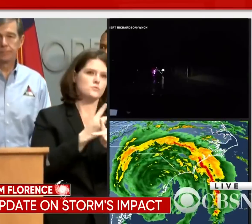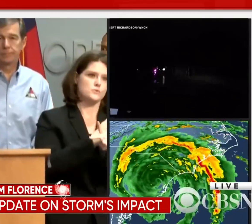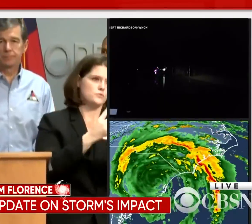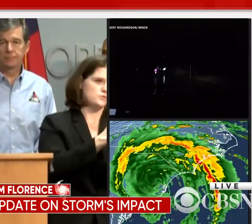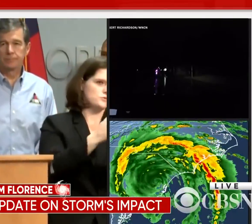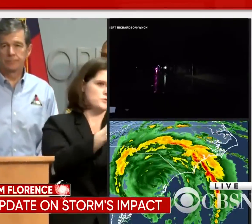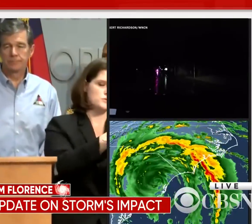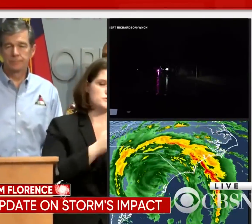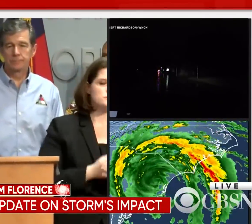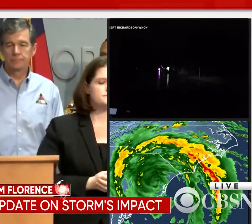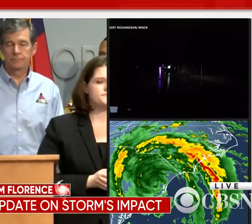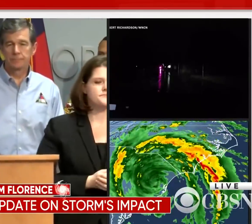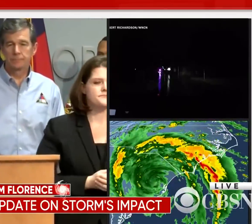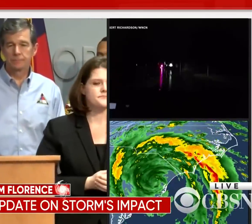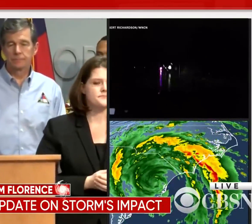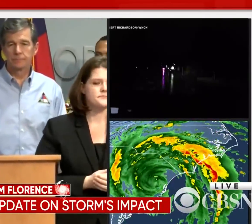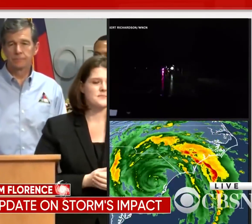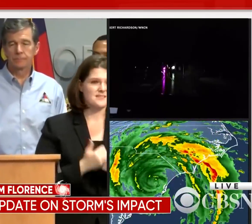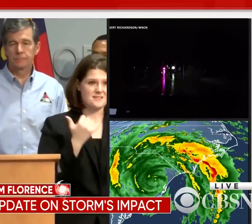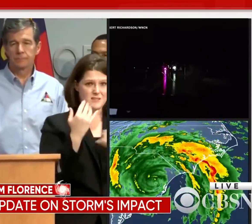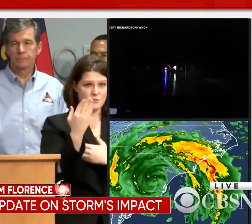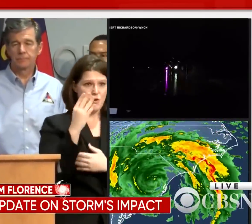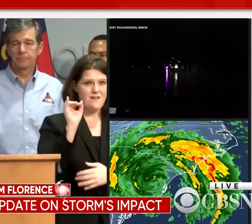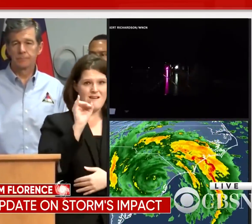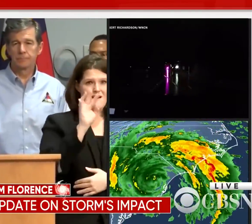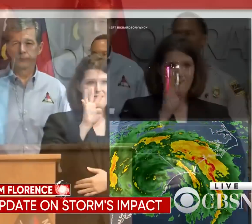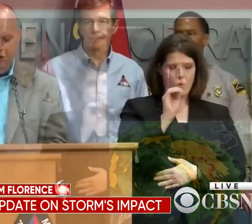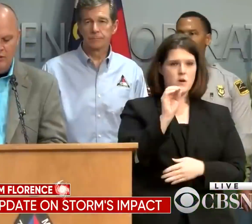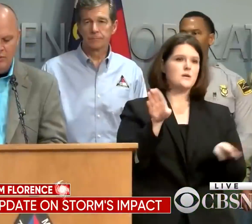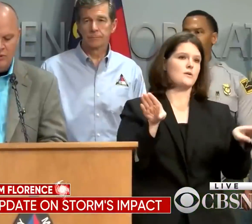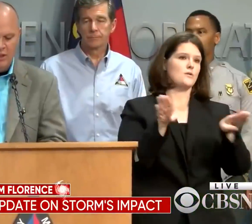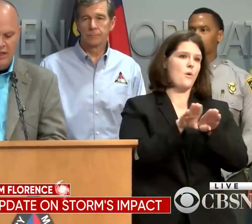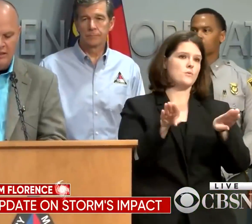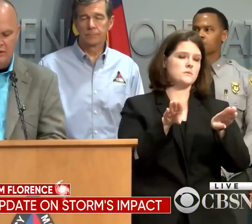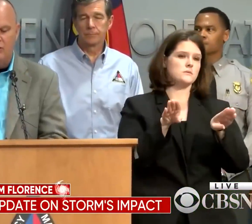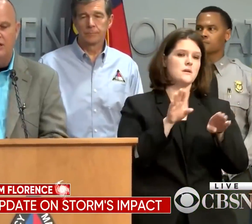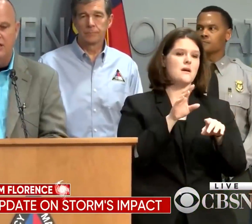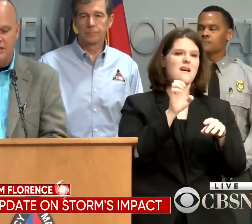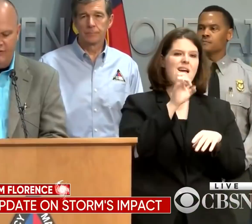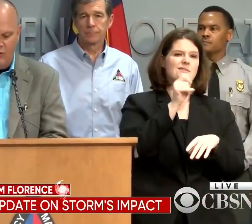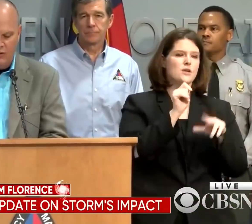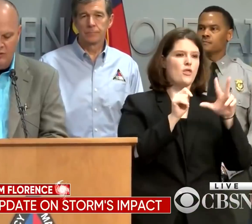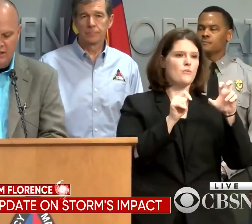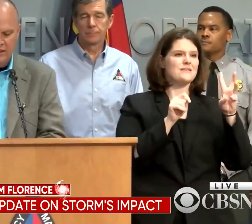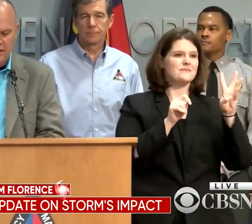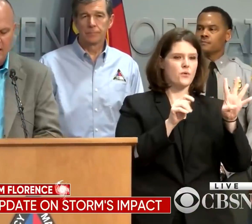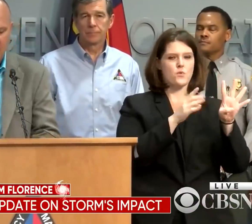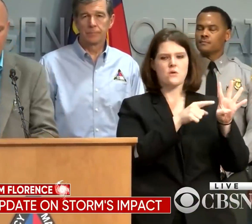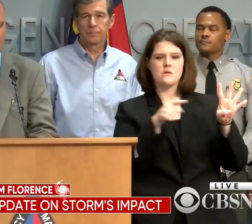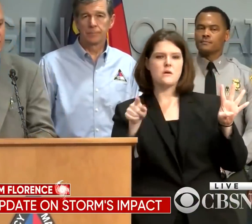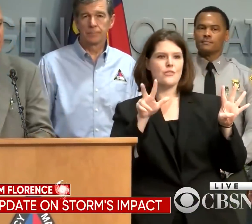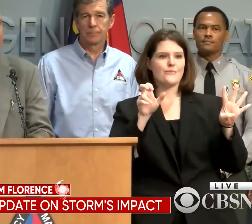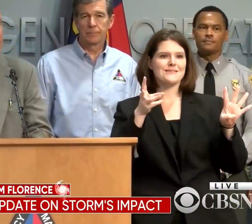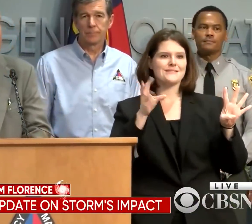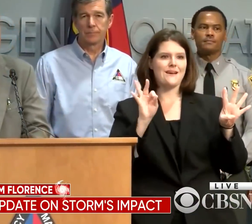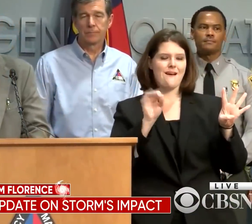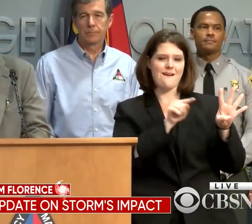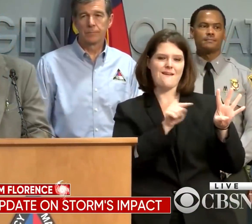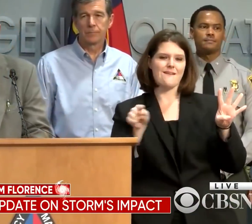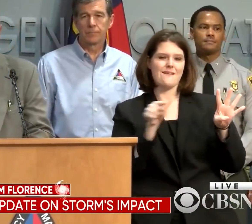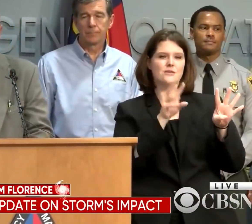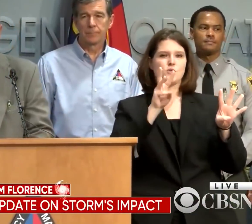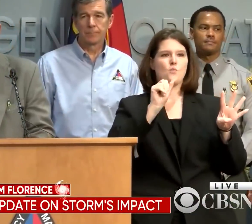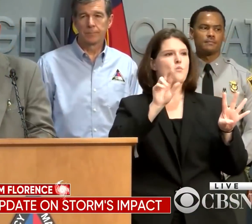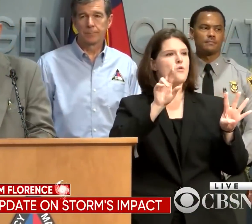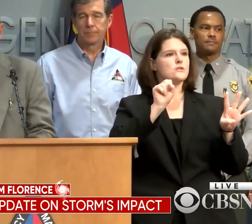transportation. Currently, as of this morning, I-40 had to be closed between exit 364 and 369, which is the vicinity